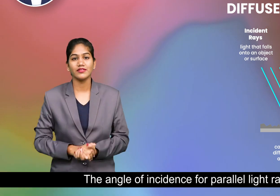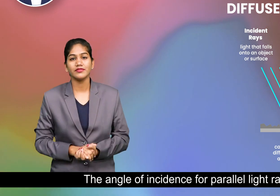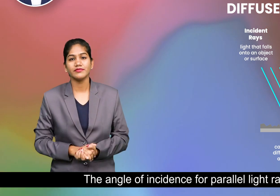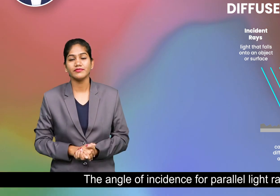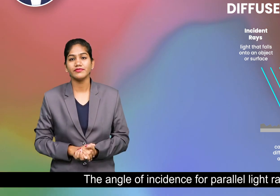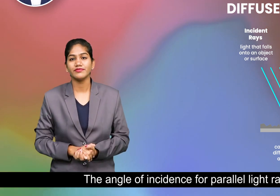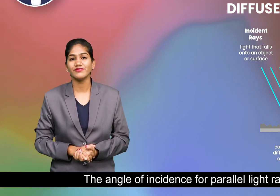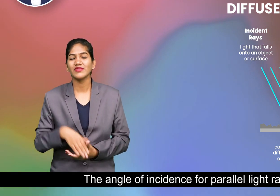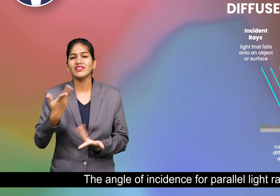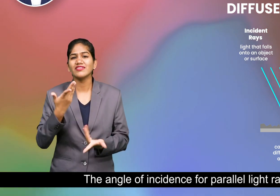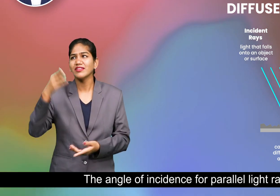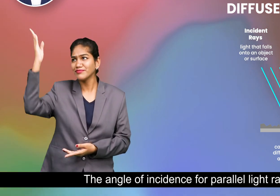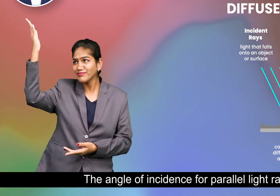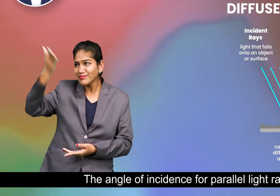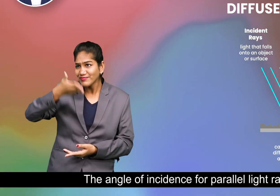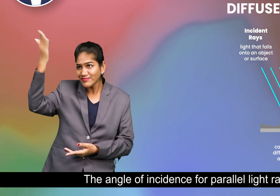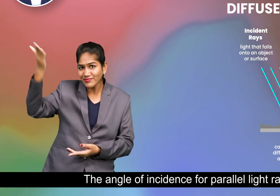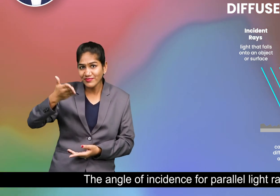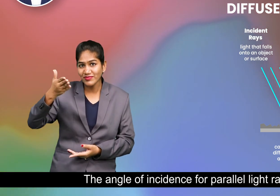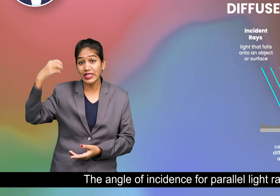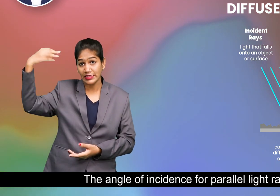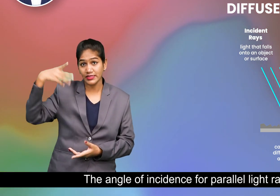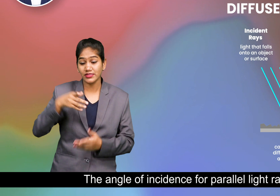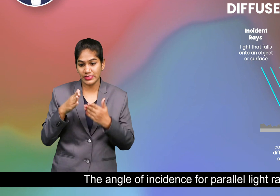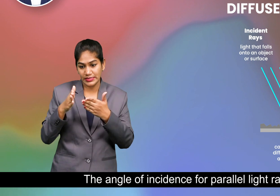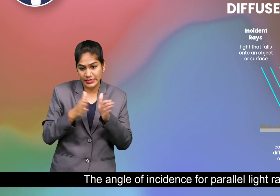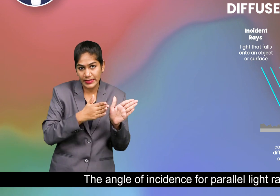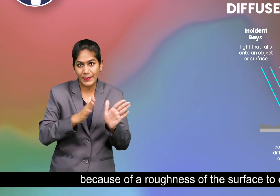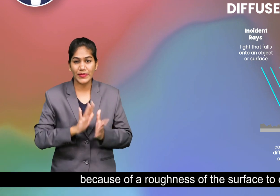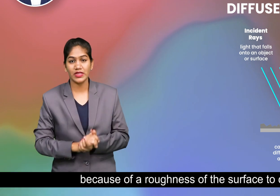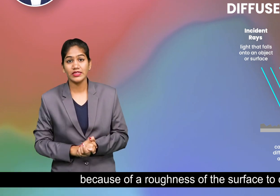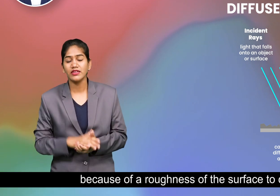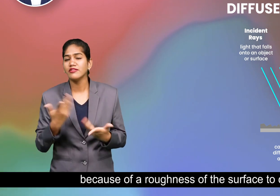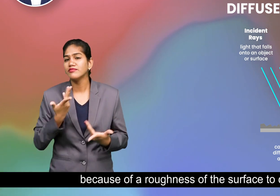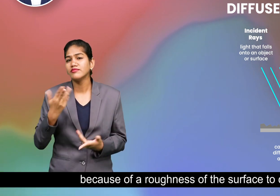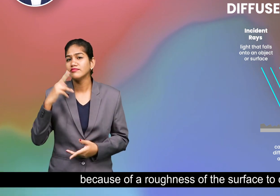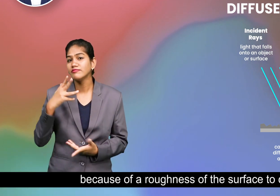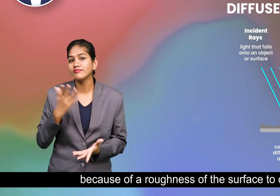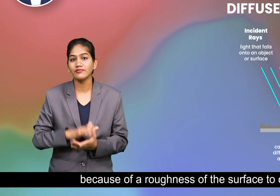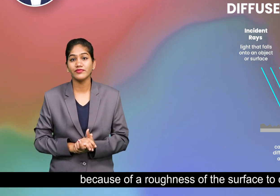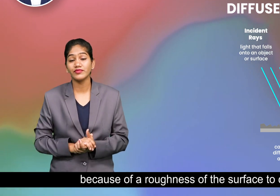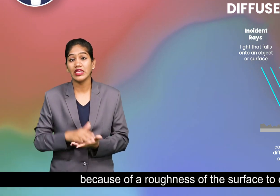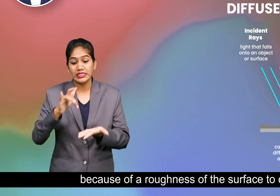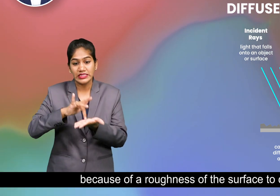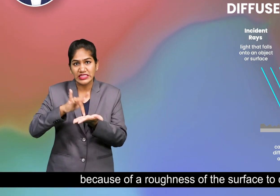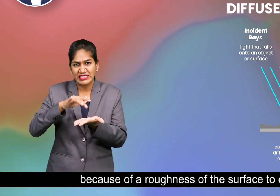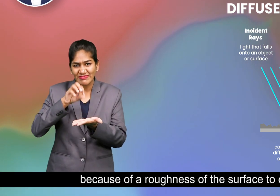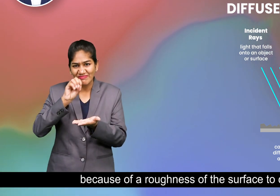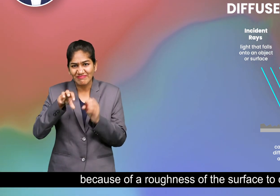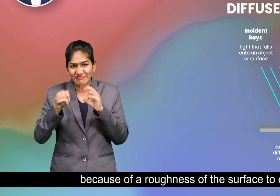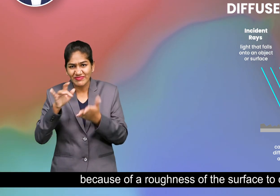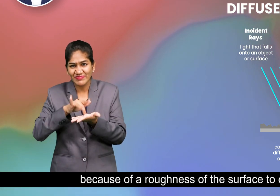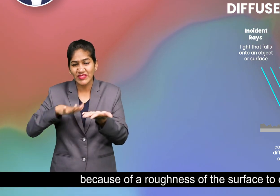for parallel light rays is separate because of a roughness of the